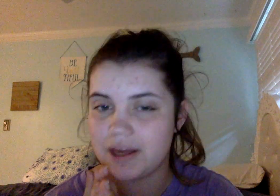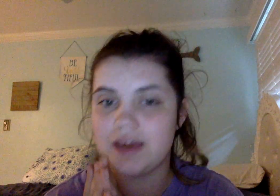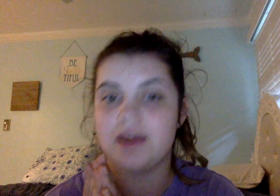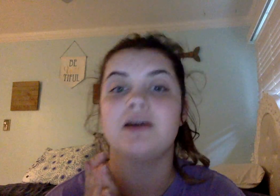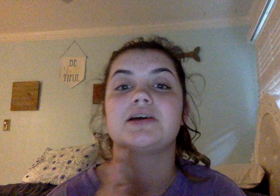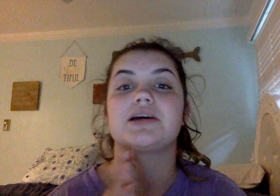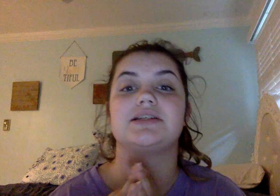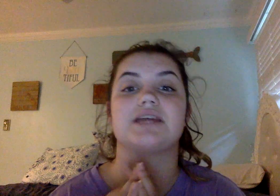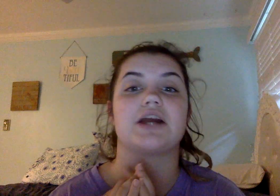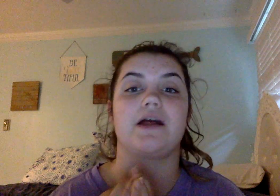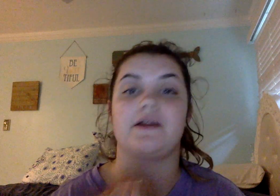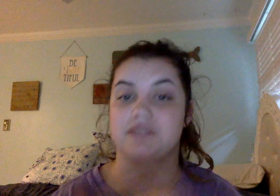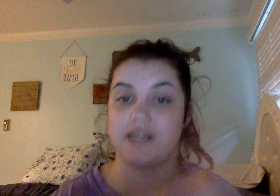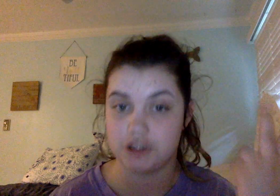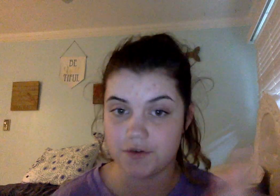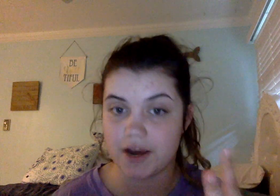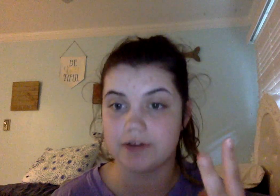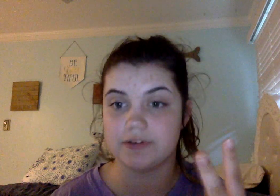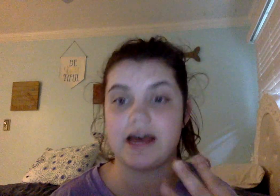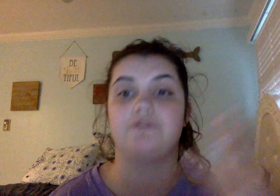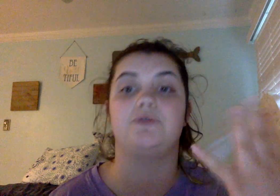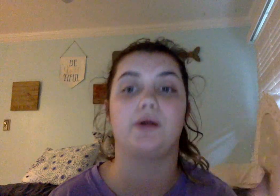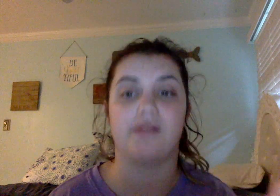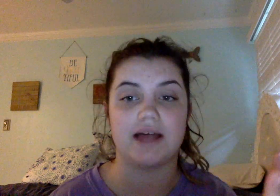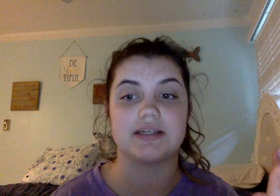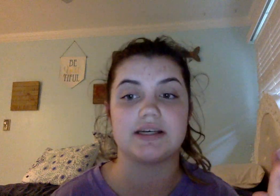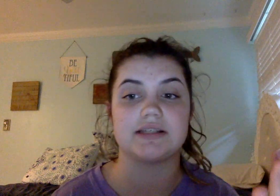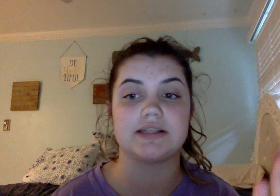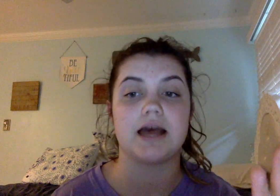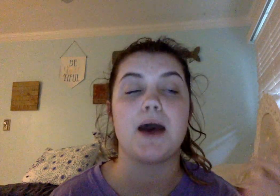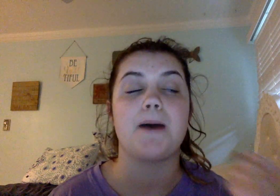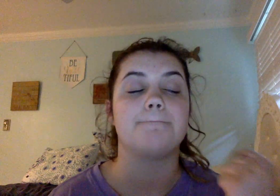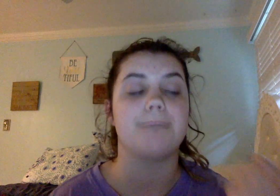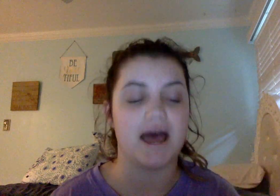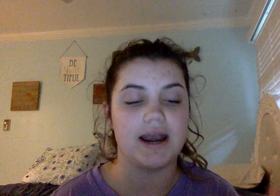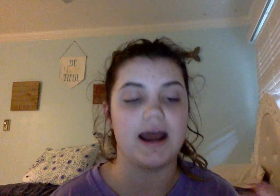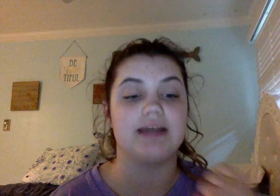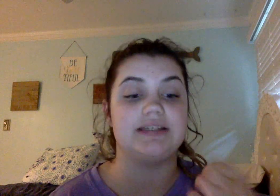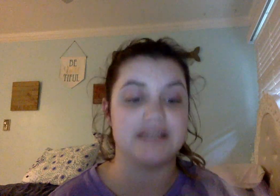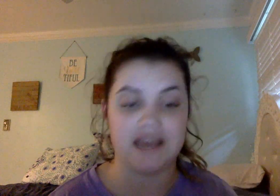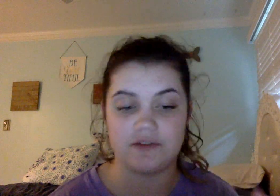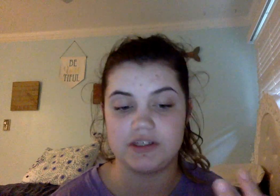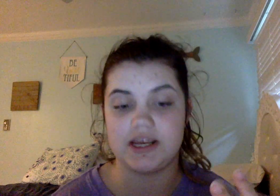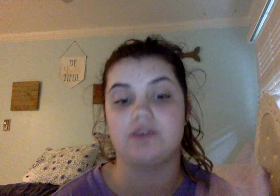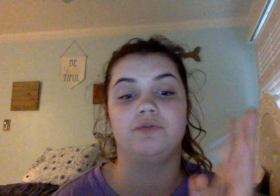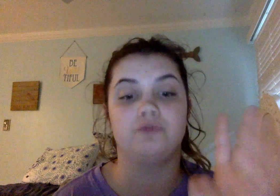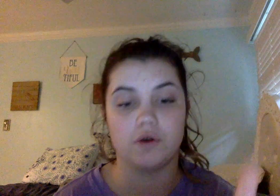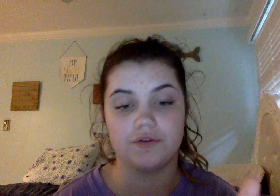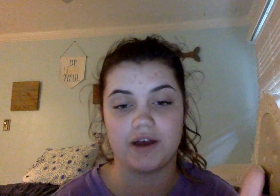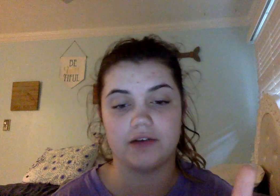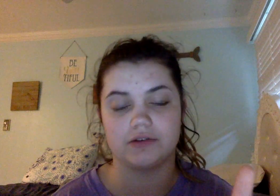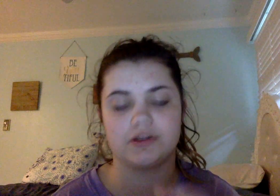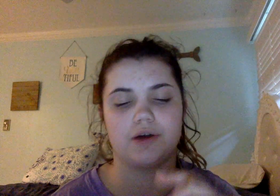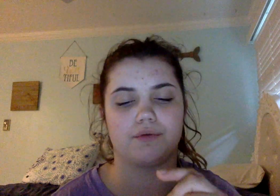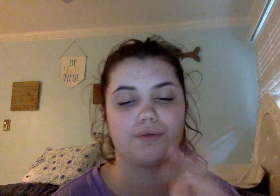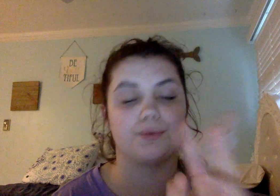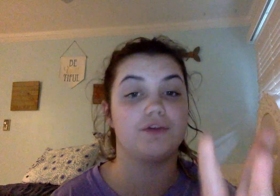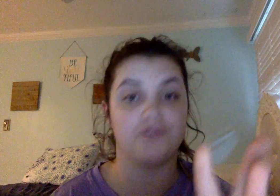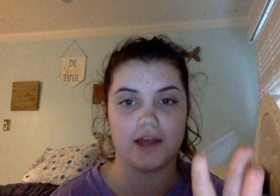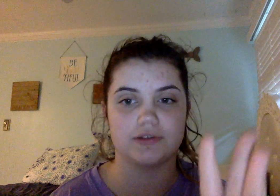many, considering I only have to take 2 finals out of 4 classes, but I did have to take 3 finals